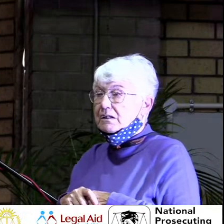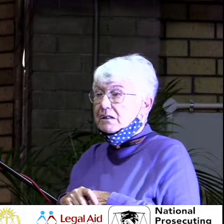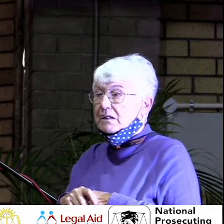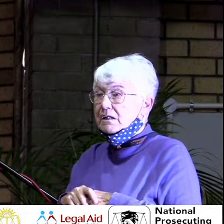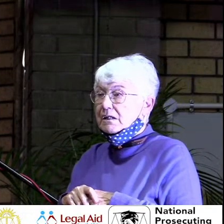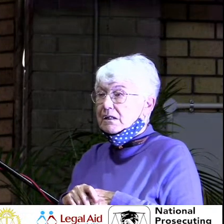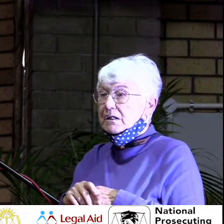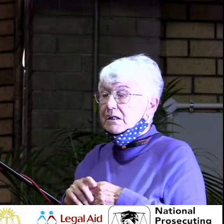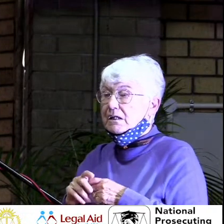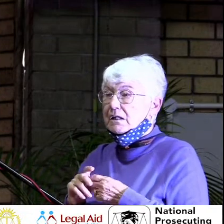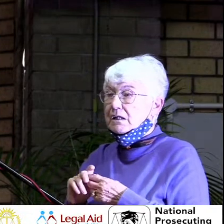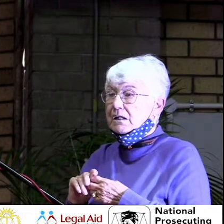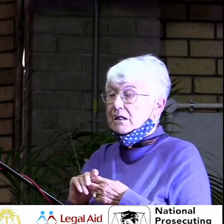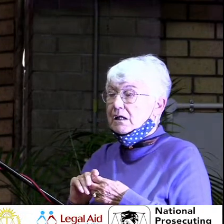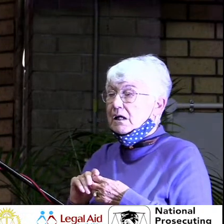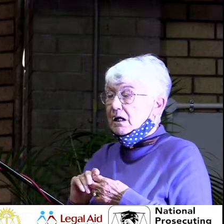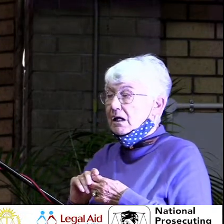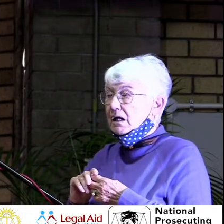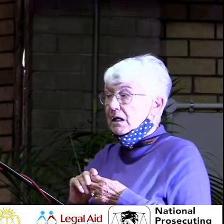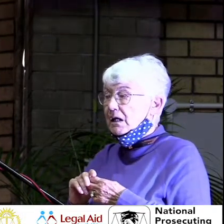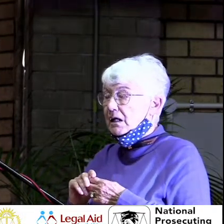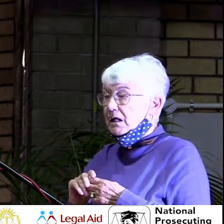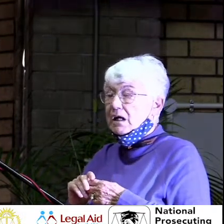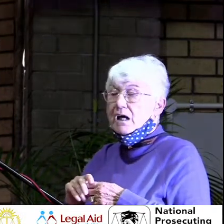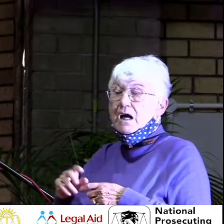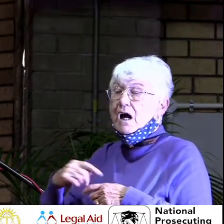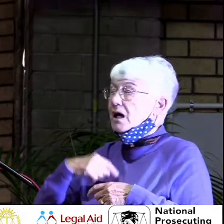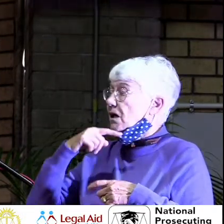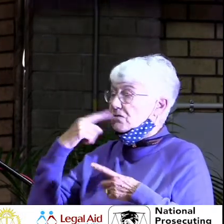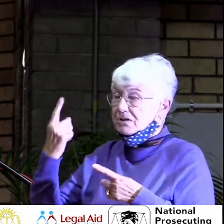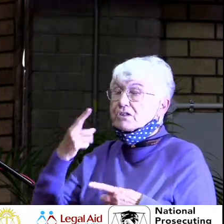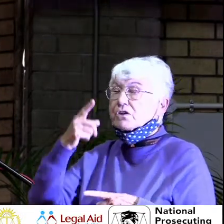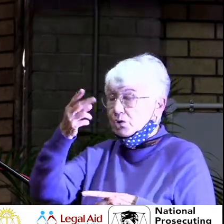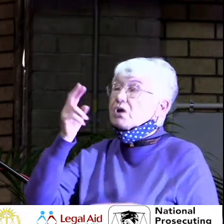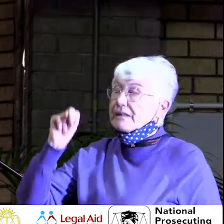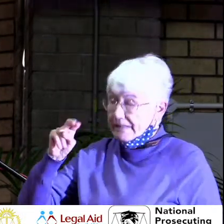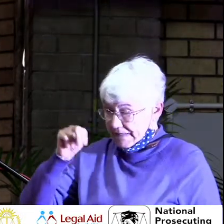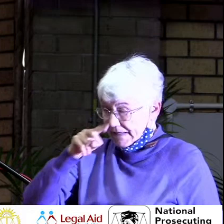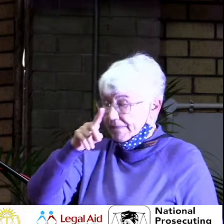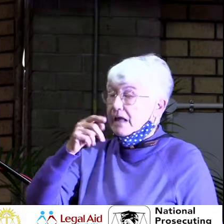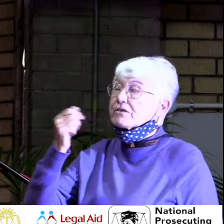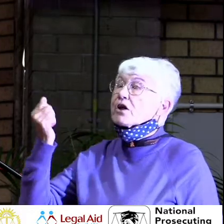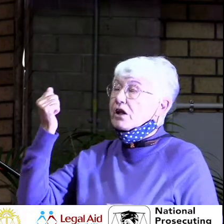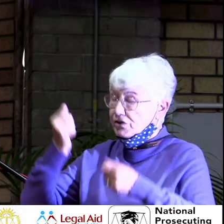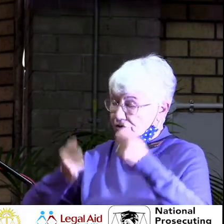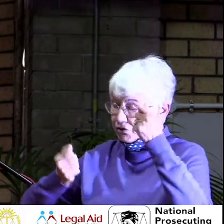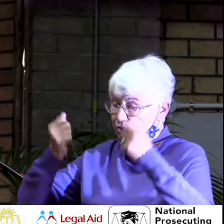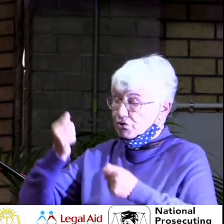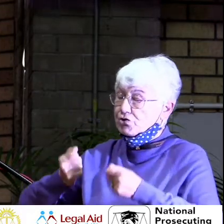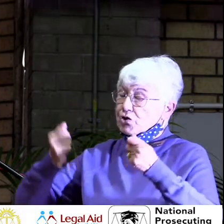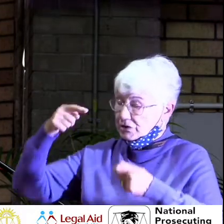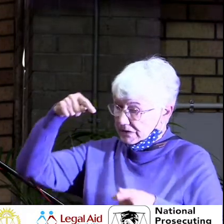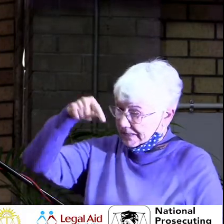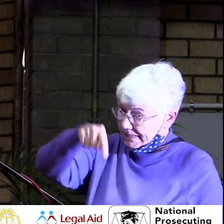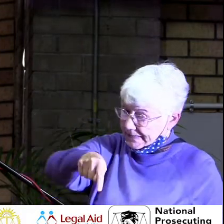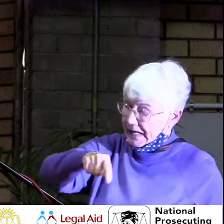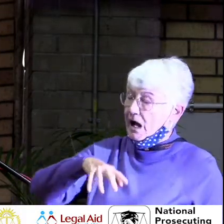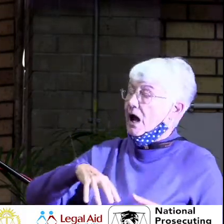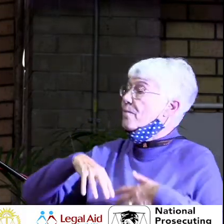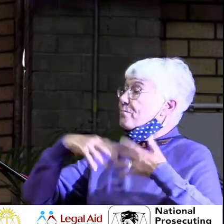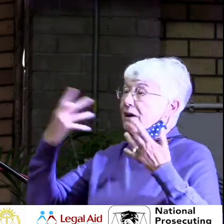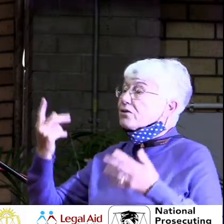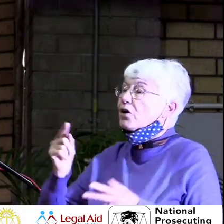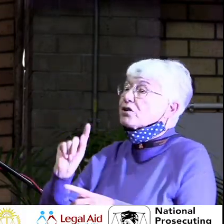bring a periodical court in a month or in 2 months. But it's a matter that we have noted and taken serious note of